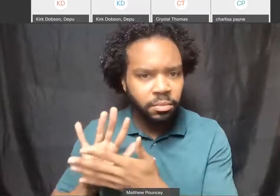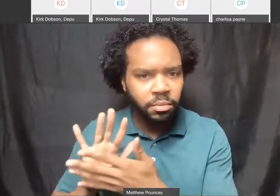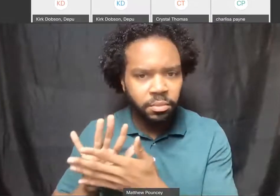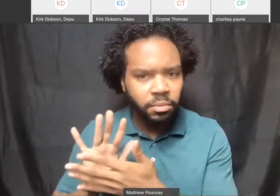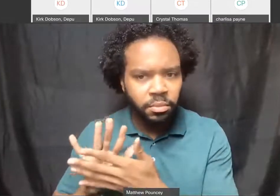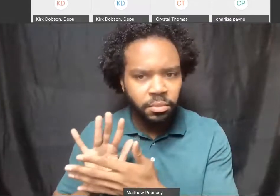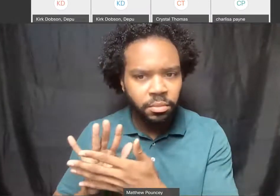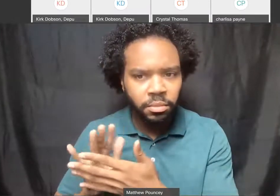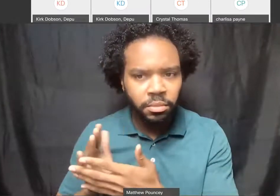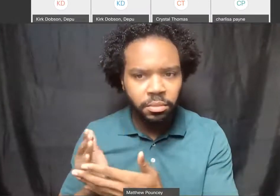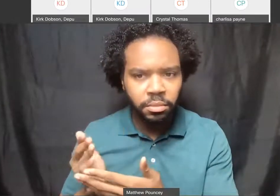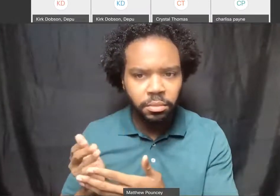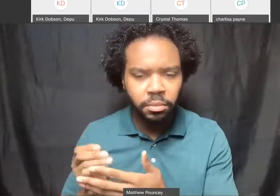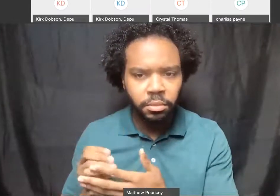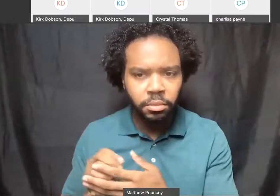terms of